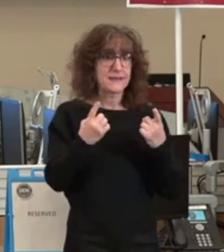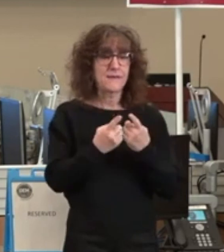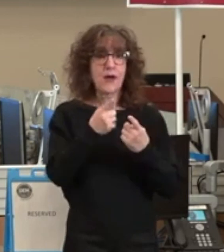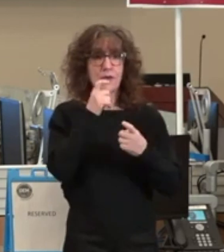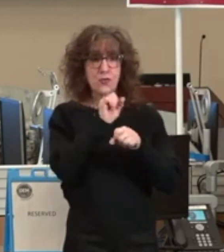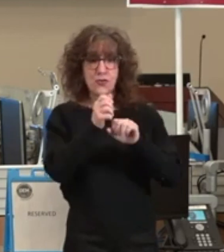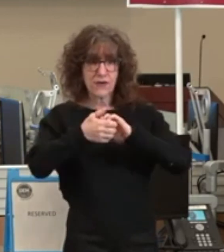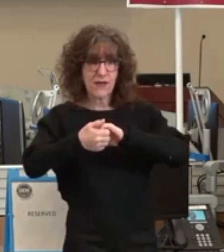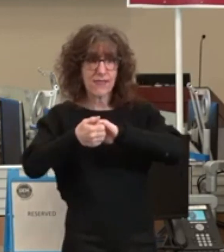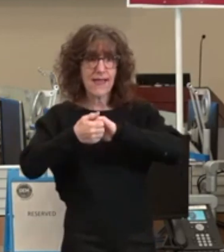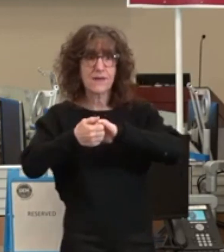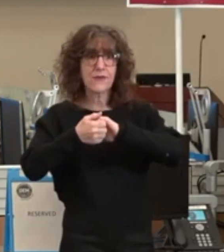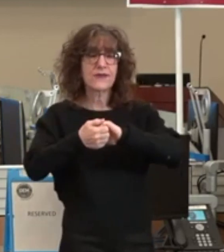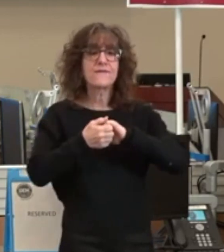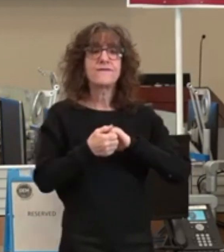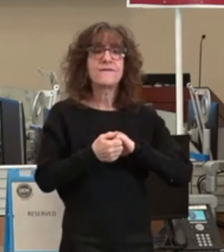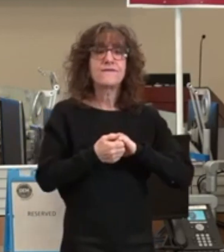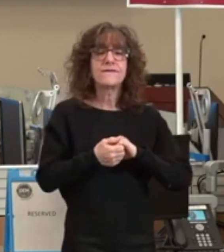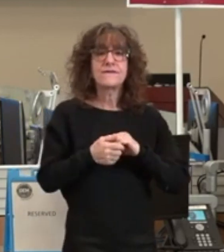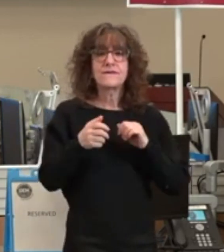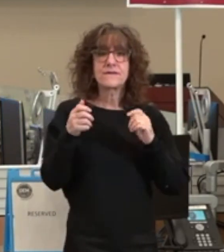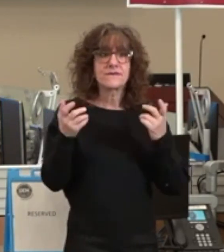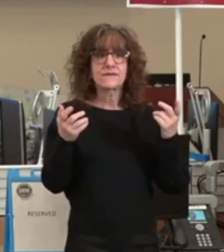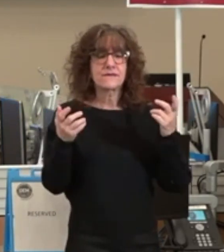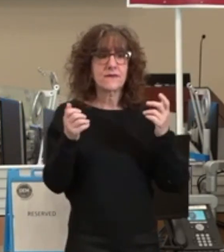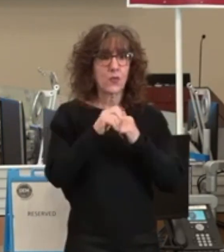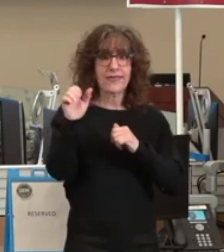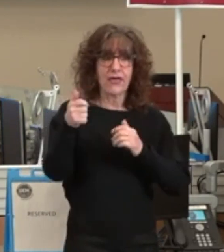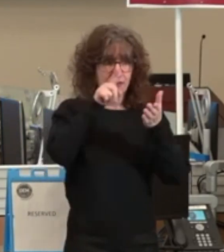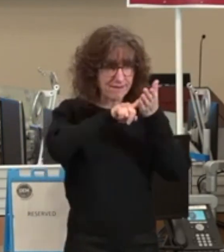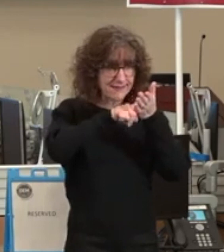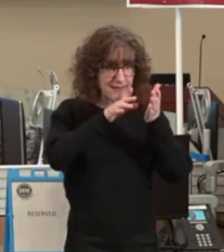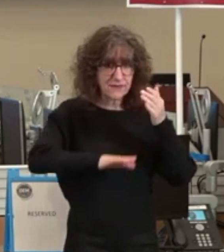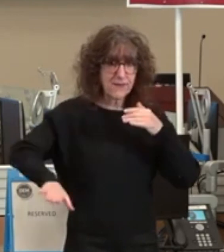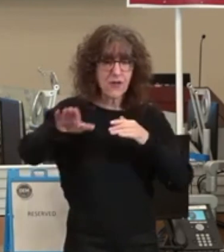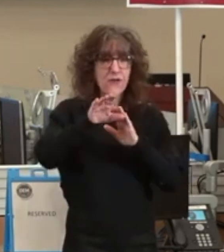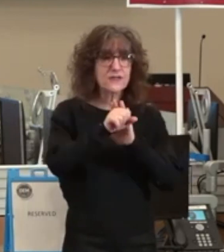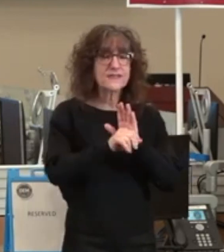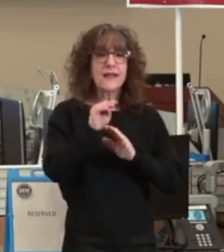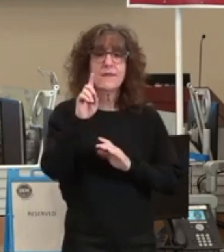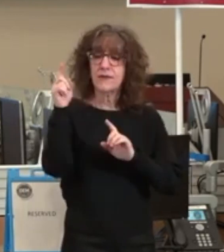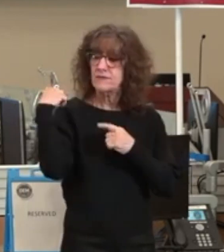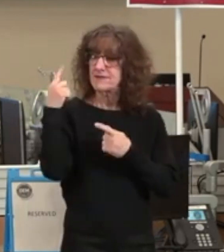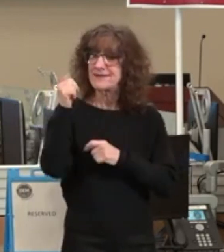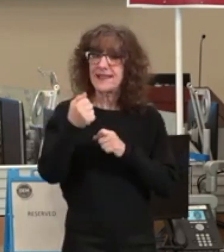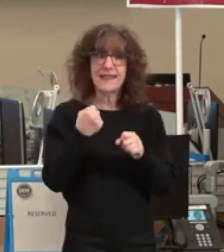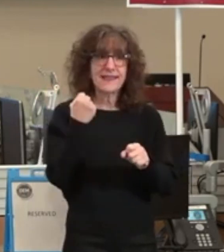in a collaborative method with other investigators from across the state over the last 10 years